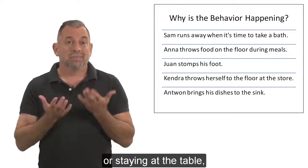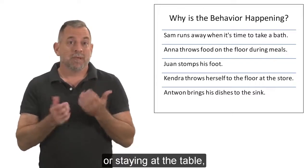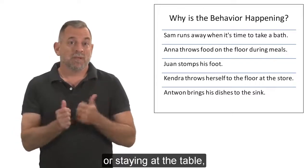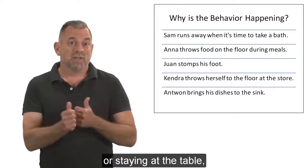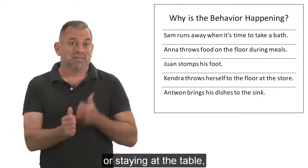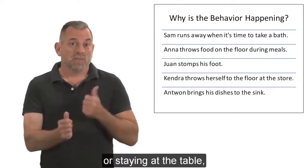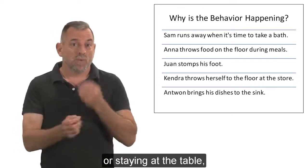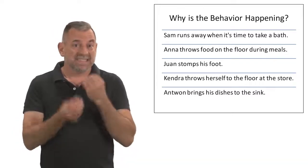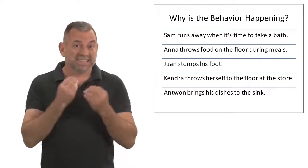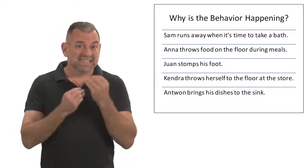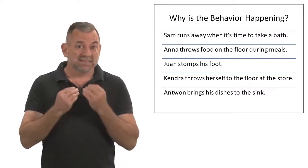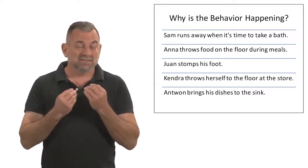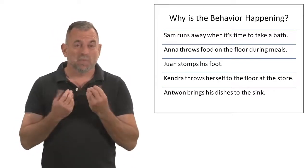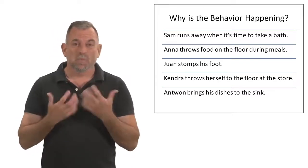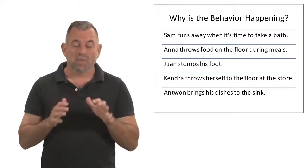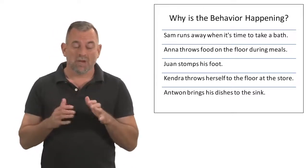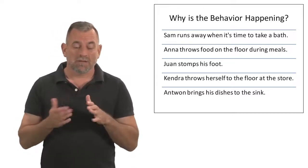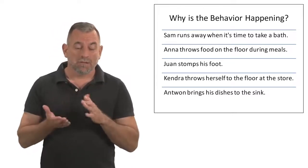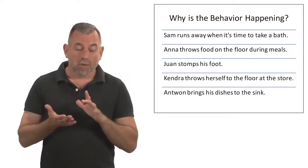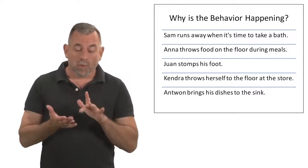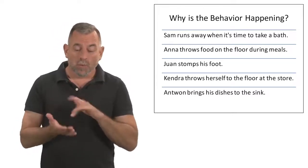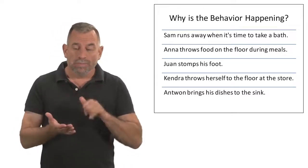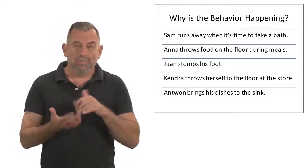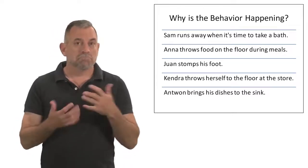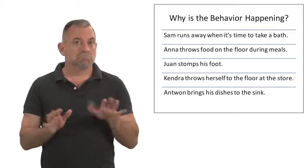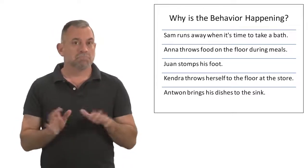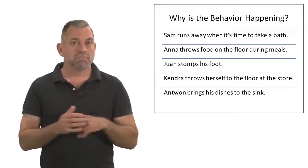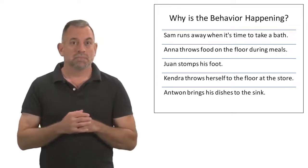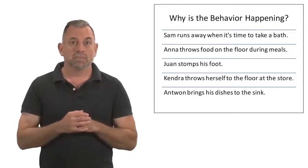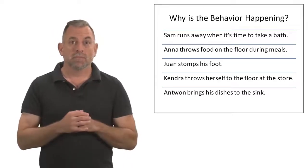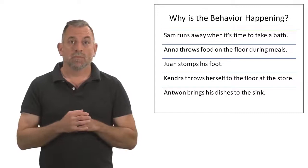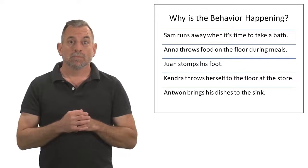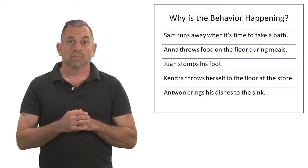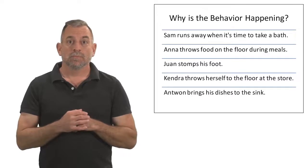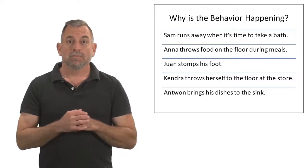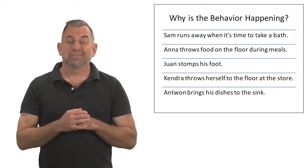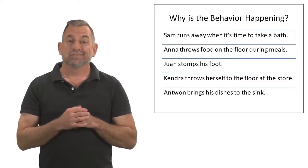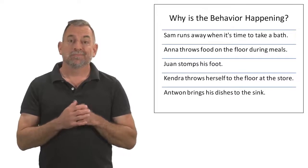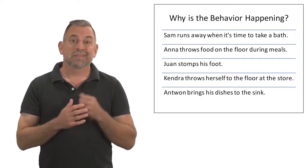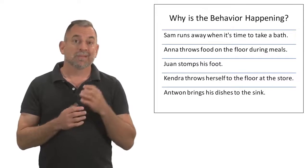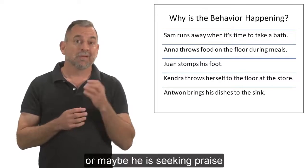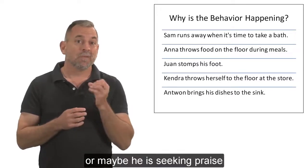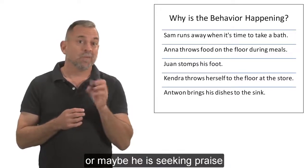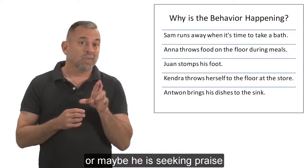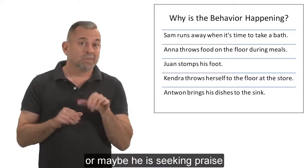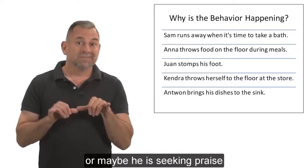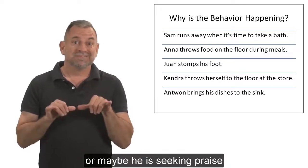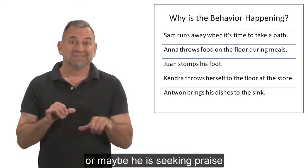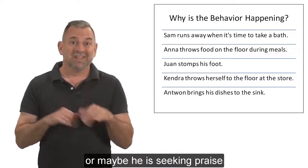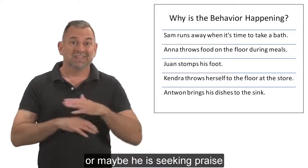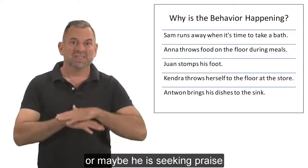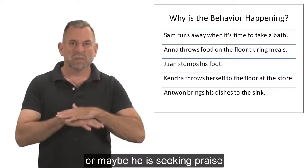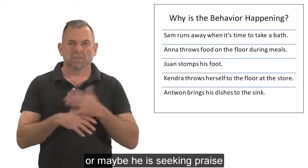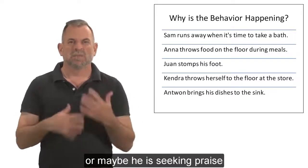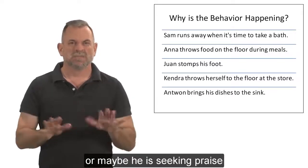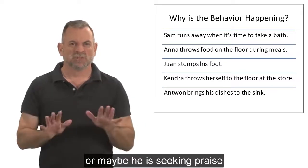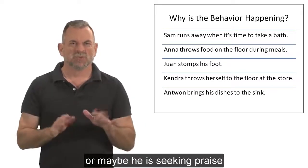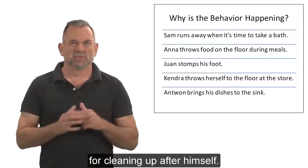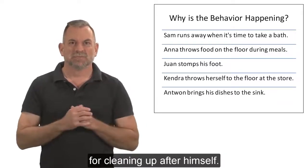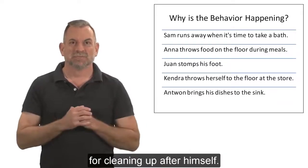the table. Or maybe he is seeking praise for cleaning